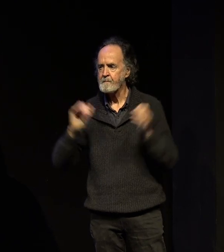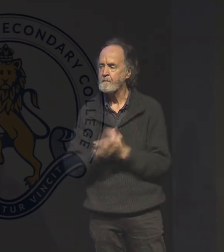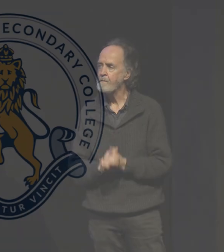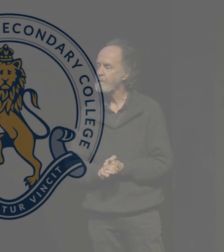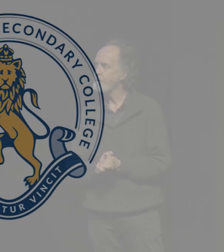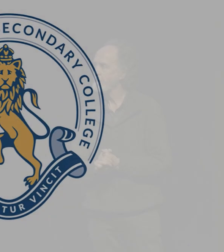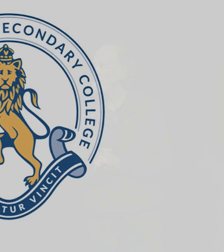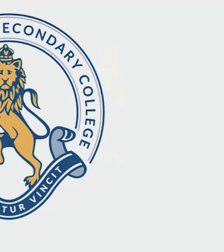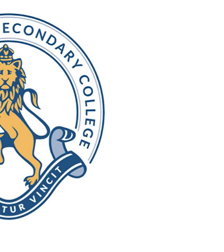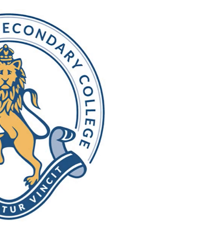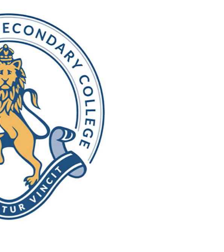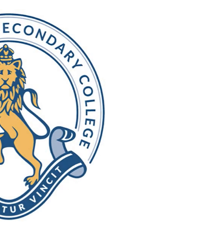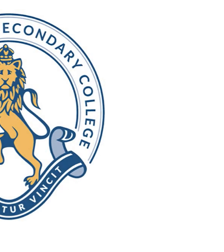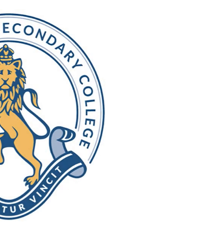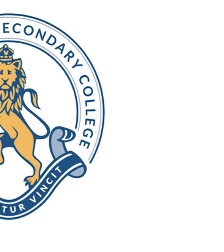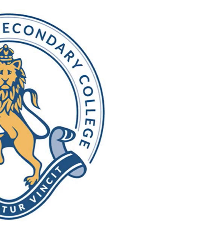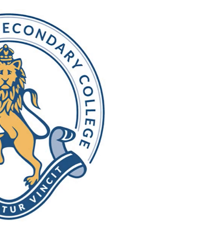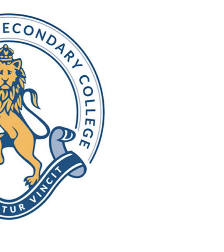i think